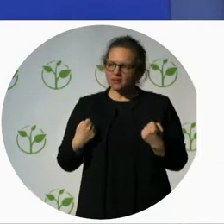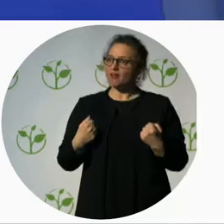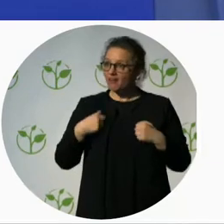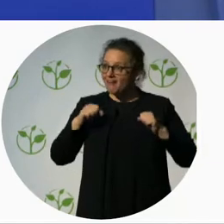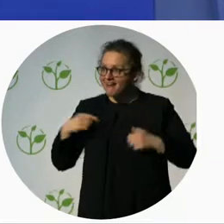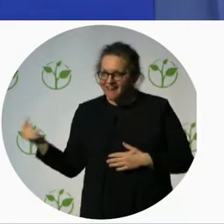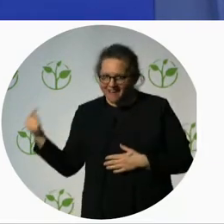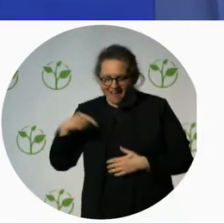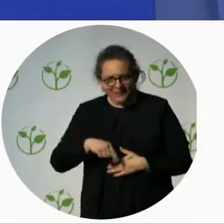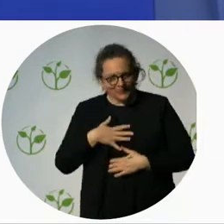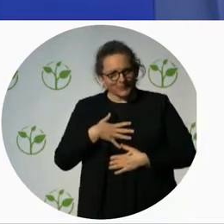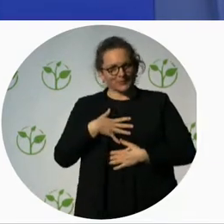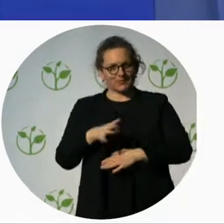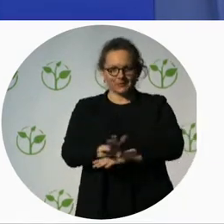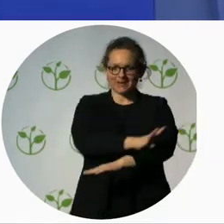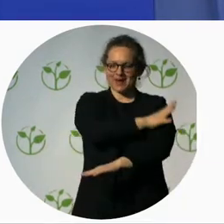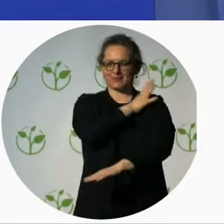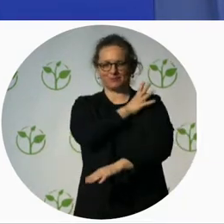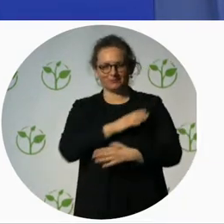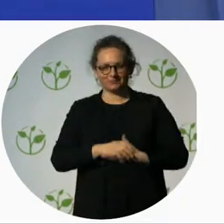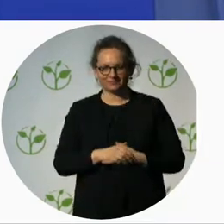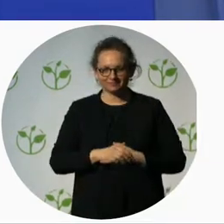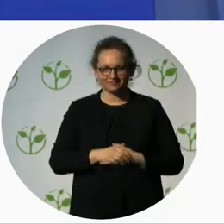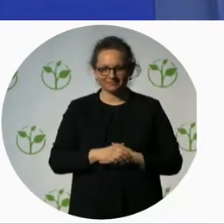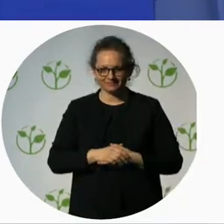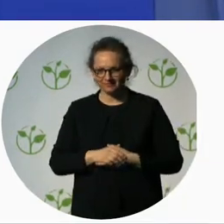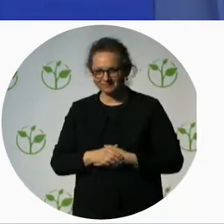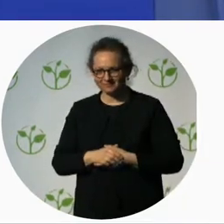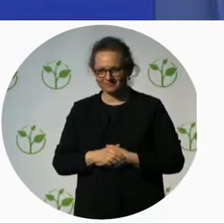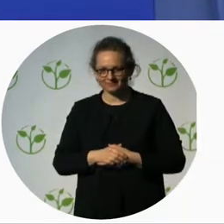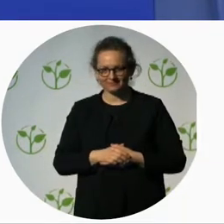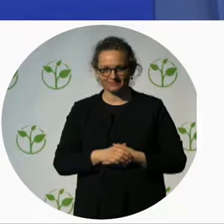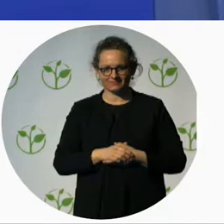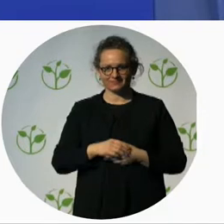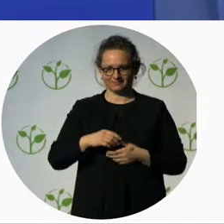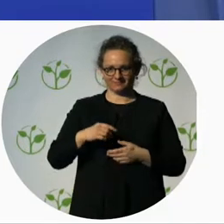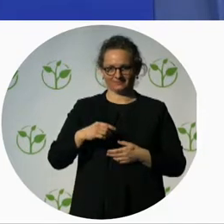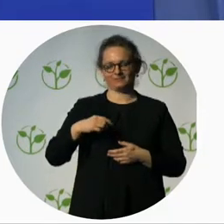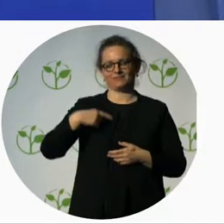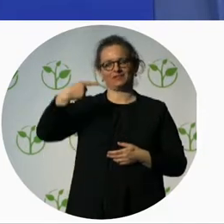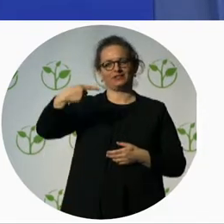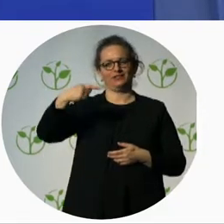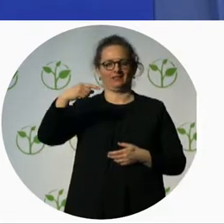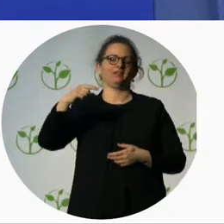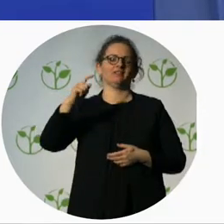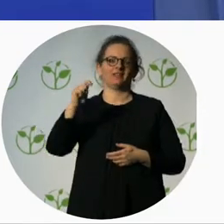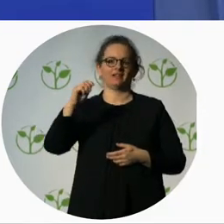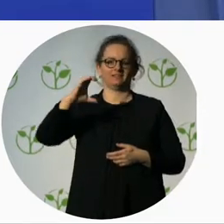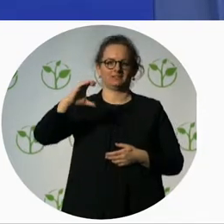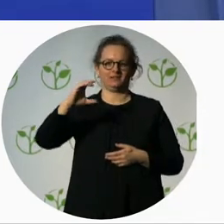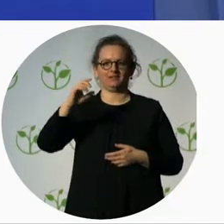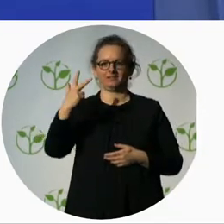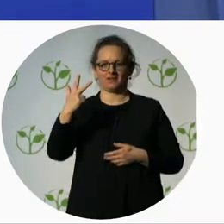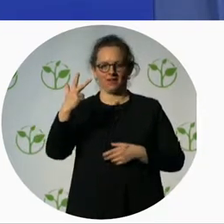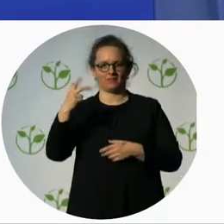being chairman of the board of G3 ICT and also the president of the advisory council of the Institute of